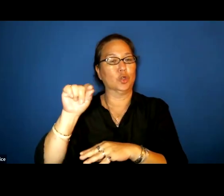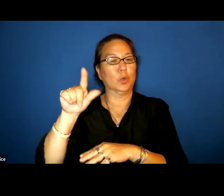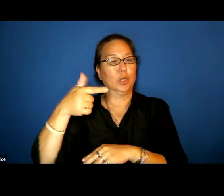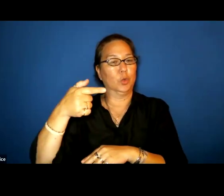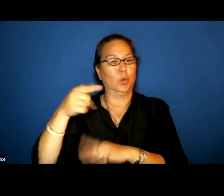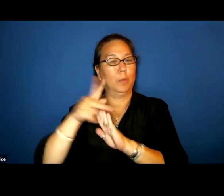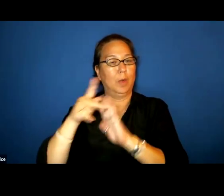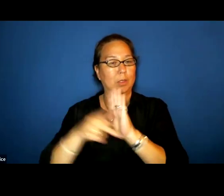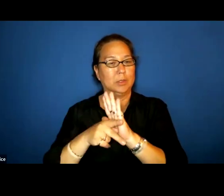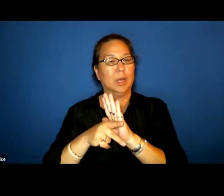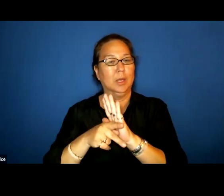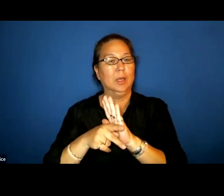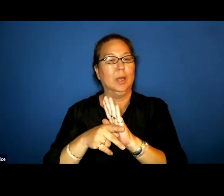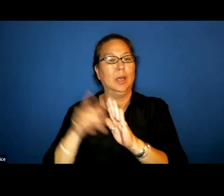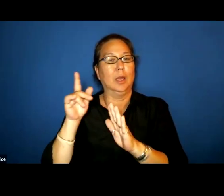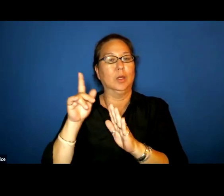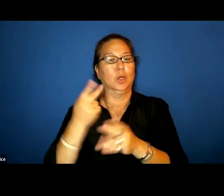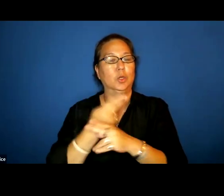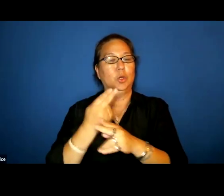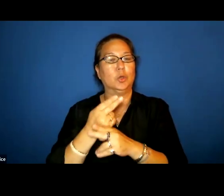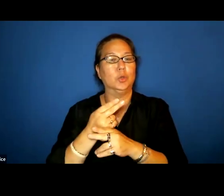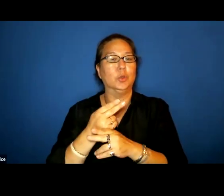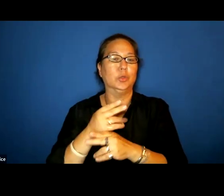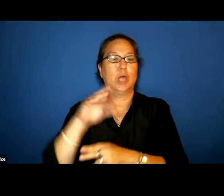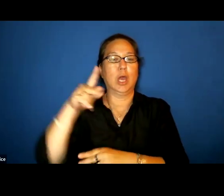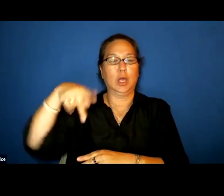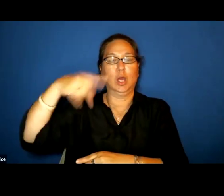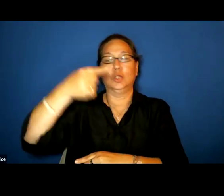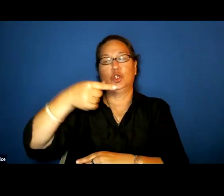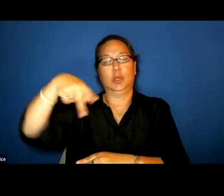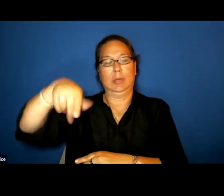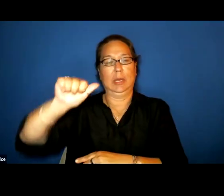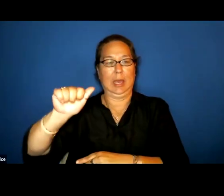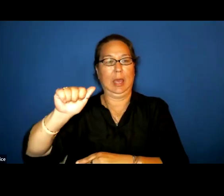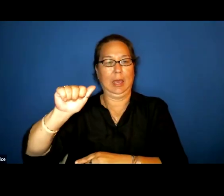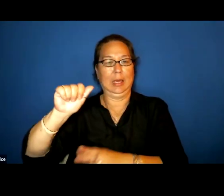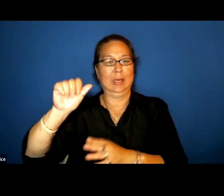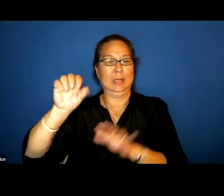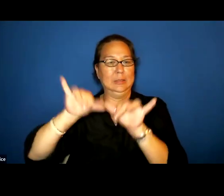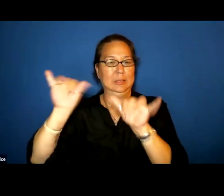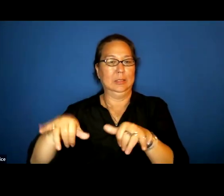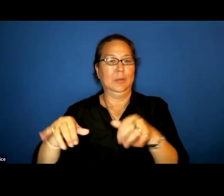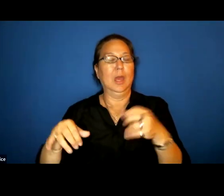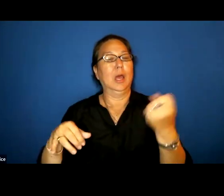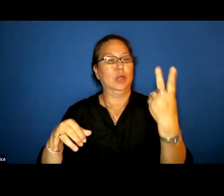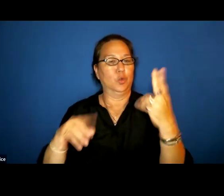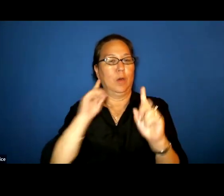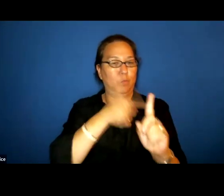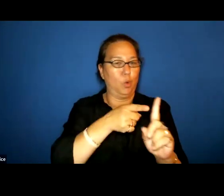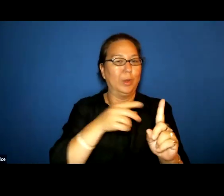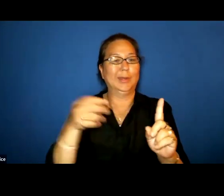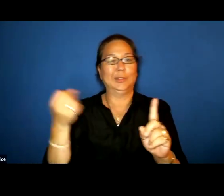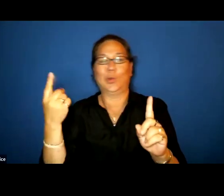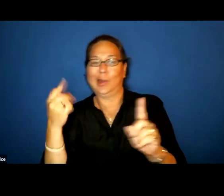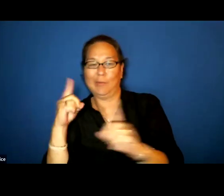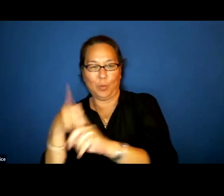11-point GPA, whereas now both an A and an A+ would be considered an 11, as opposed to an A+